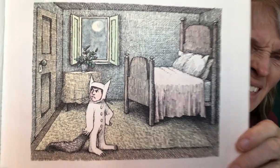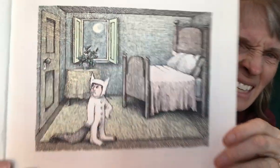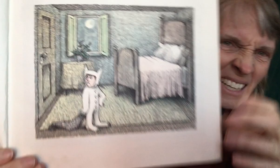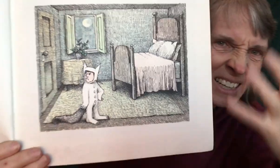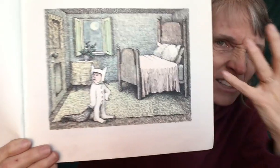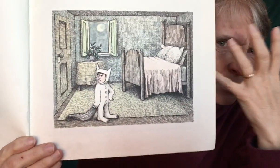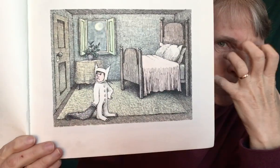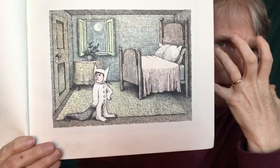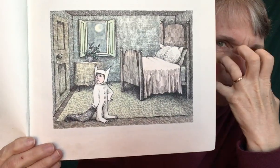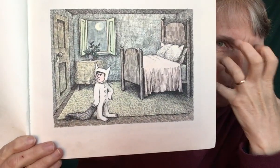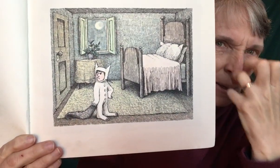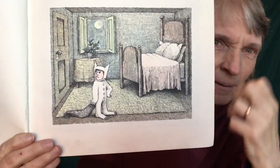He looks pretty grumpy.